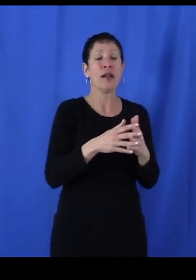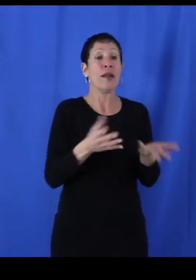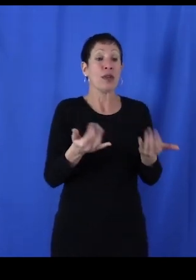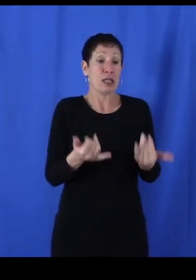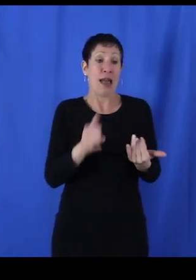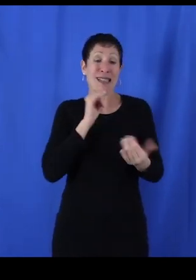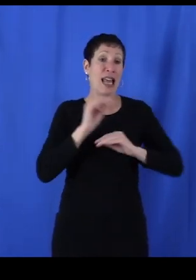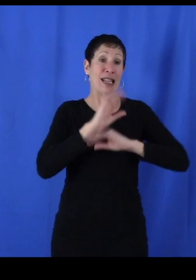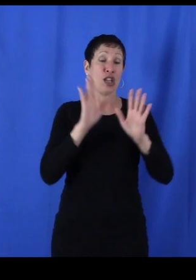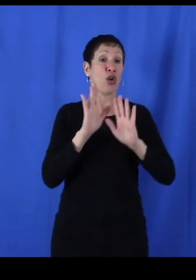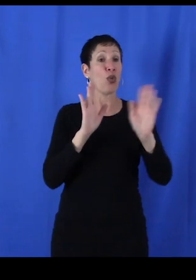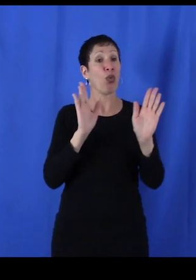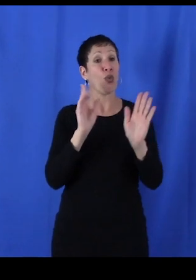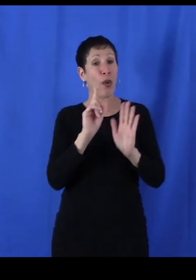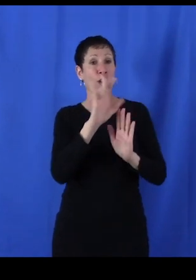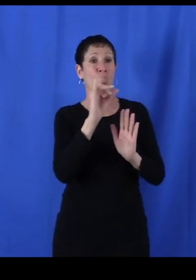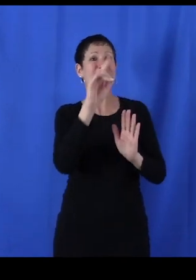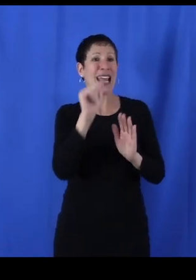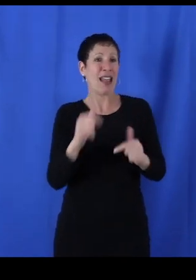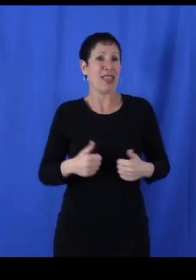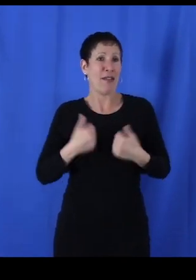data actually lives.